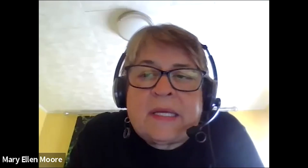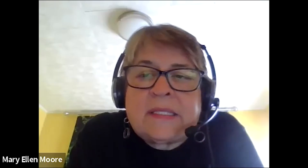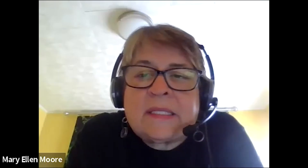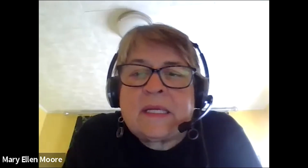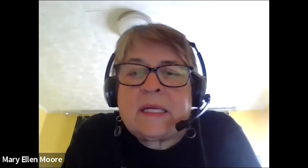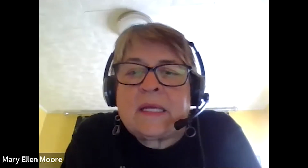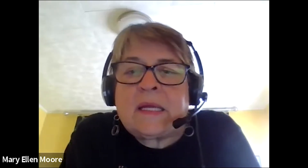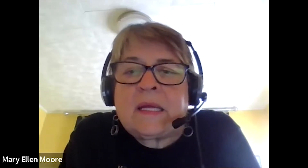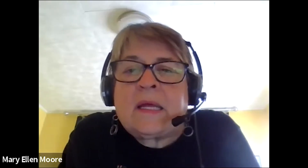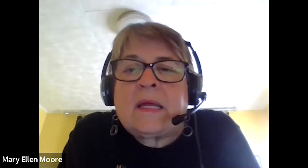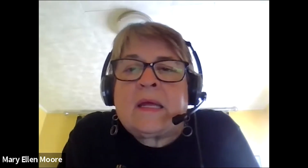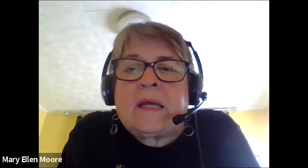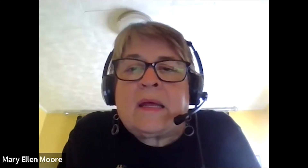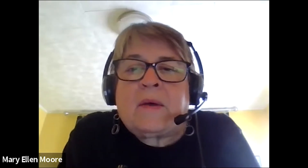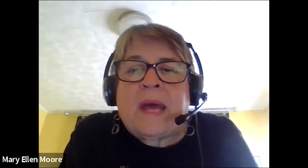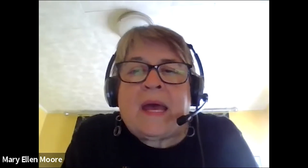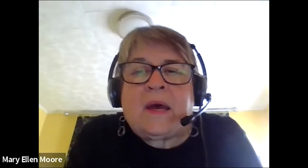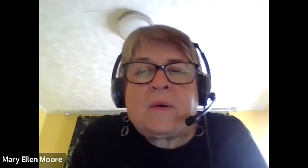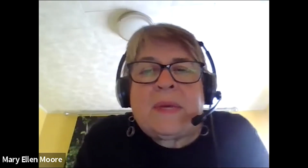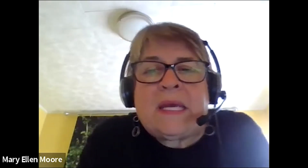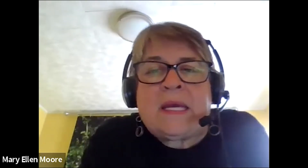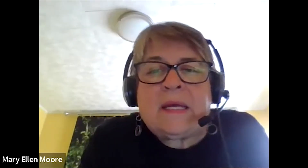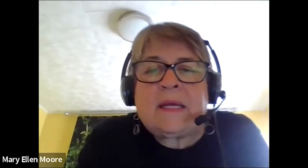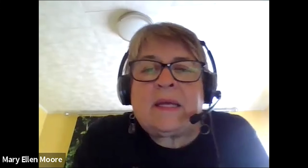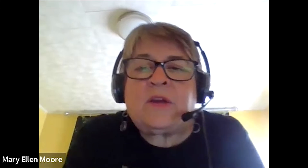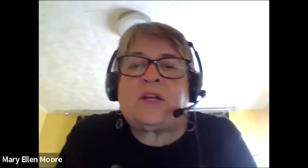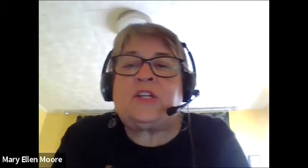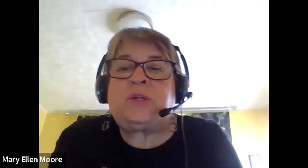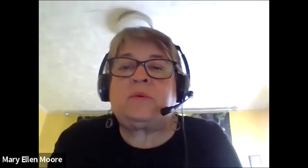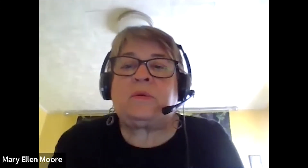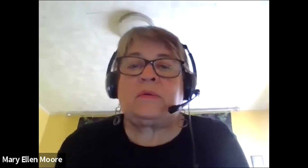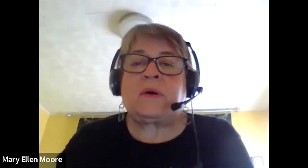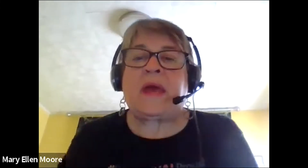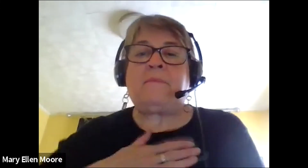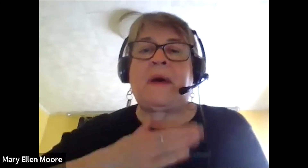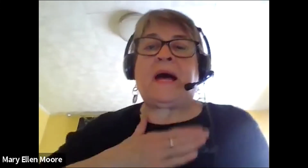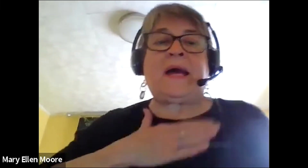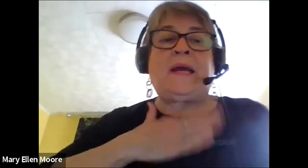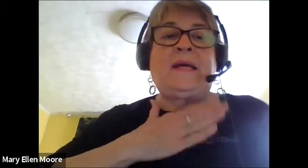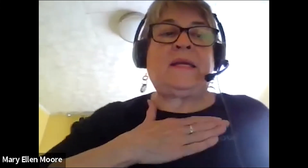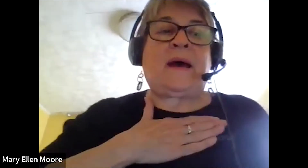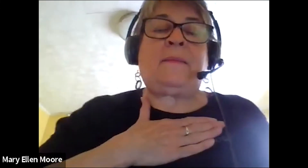Marcus. Okay, Kobe. You're going to do, okay, my, yep.